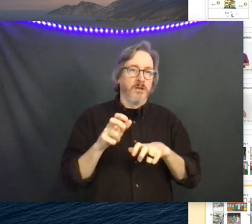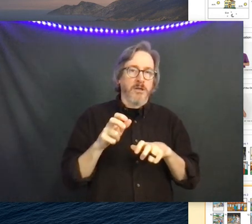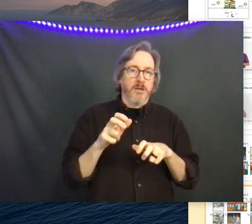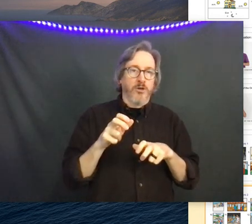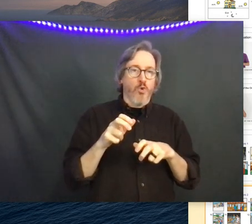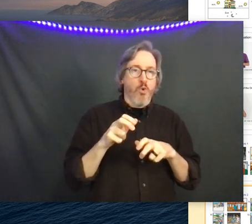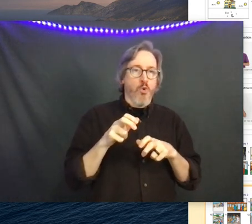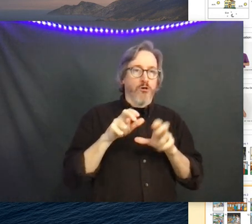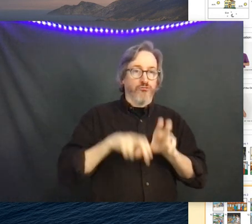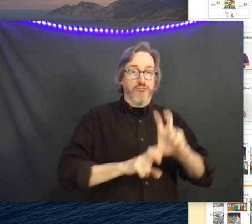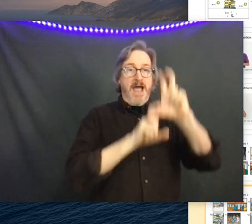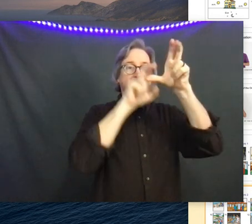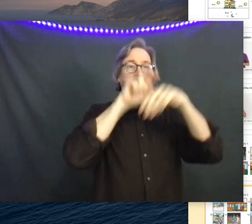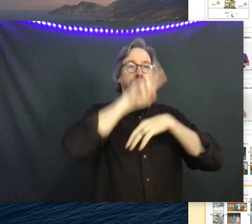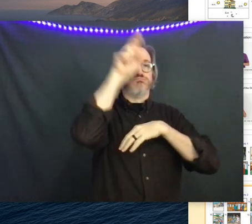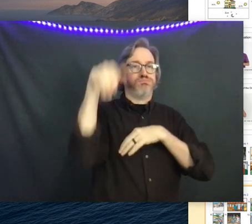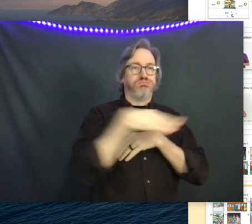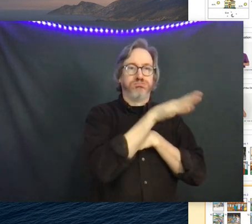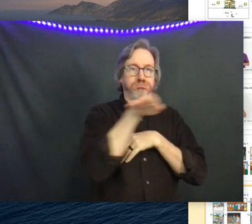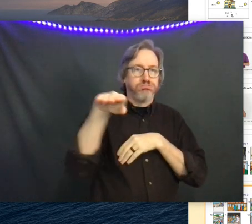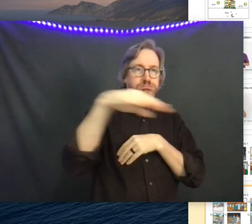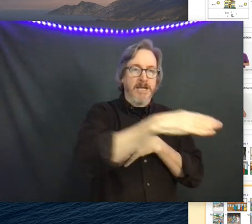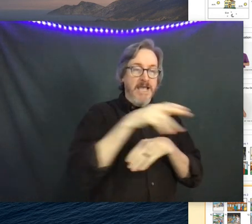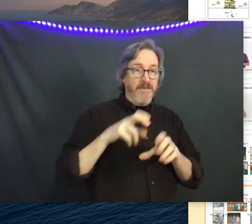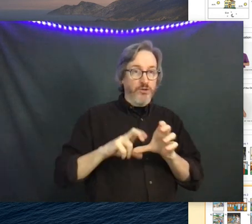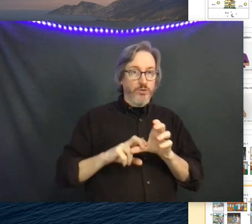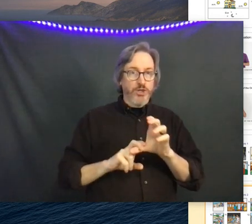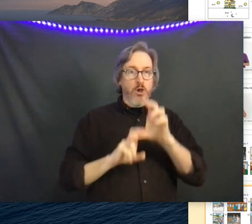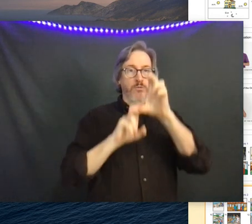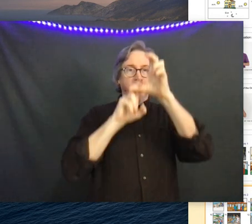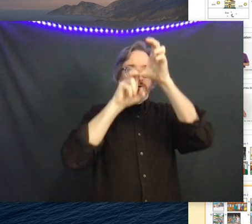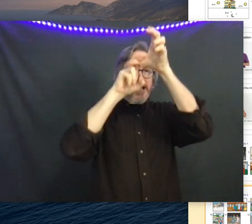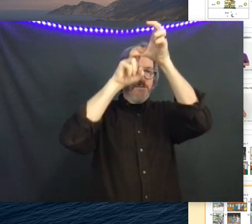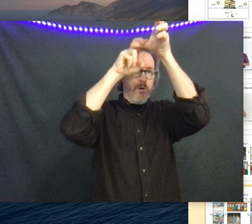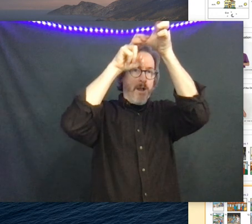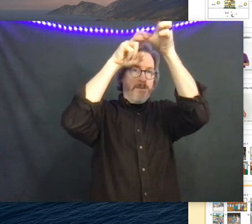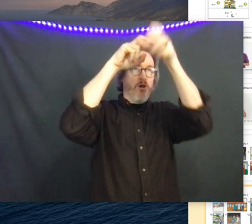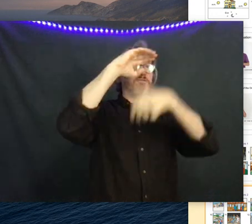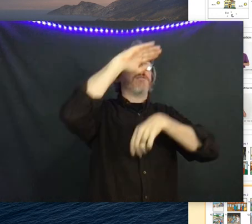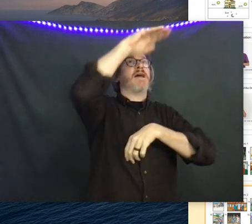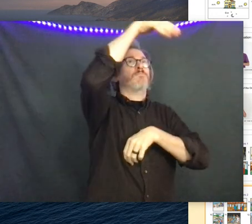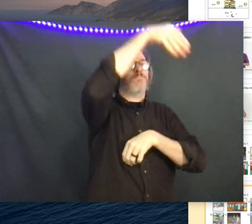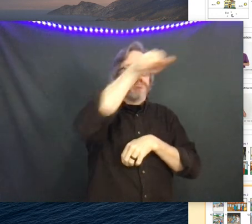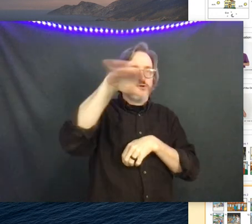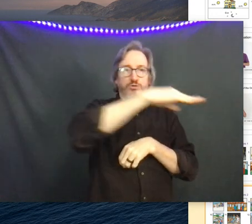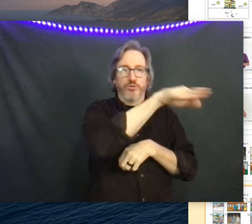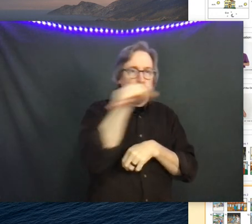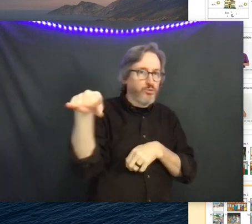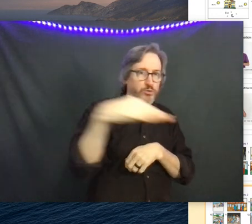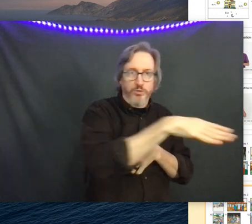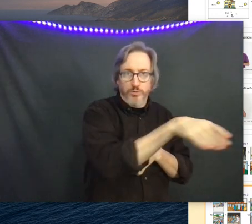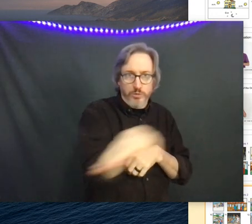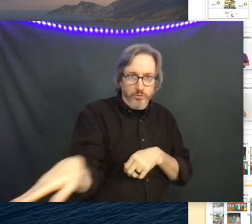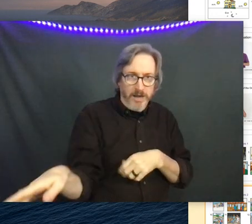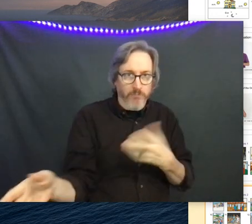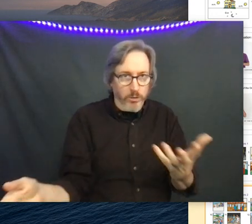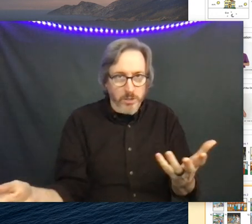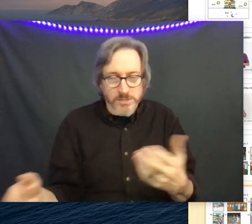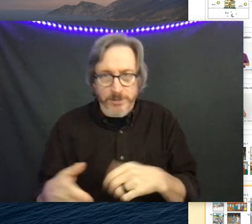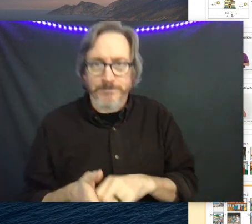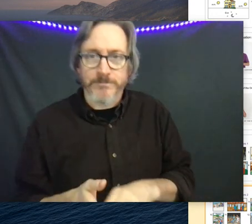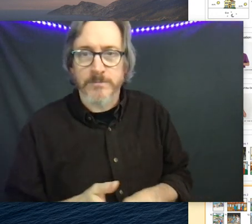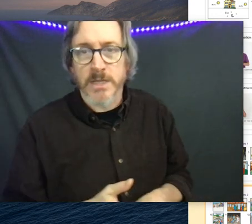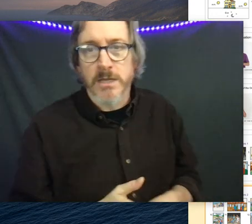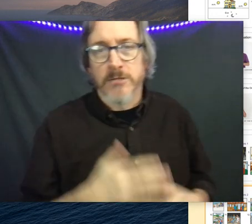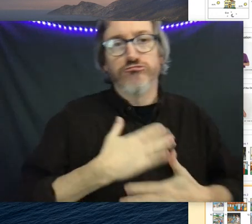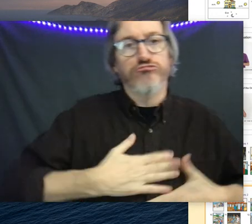carnival, or ride. If you show that you kind of go up and over and then, right, roller